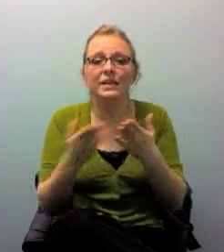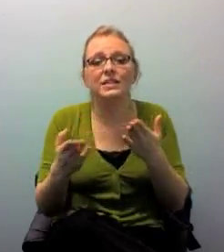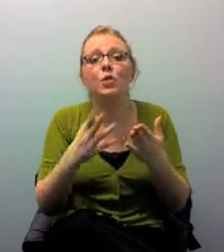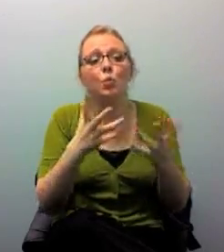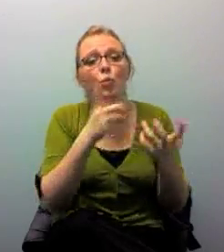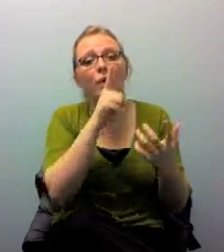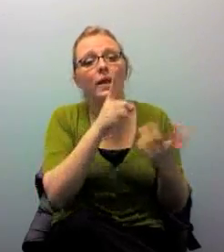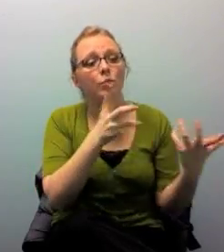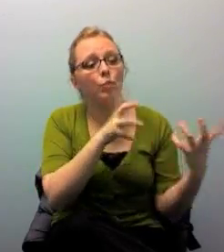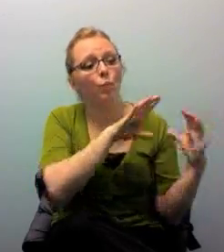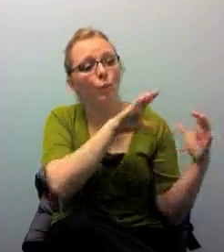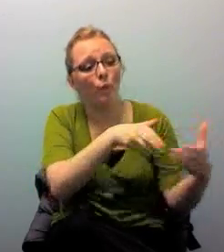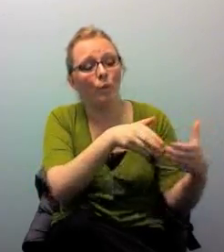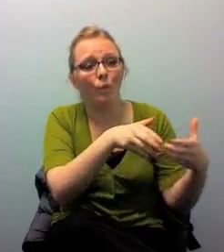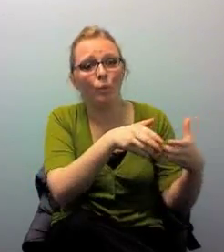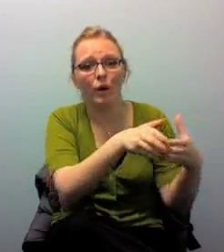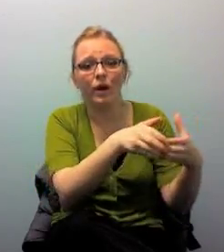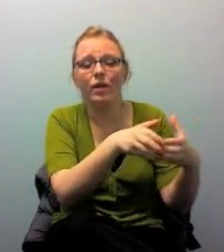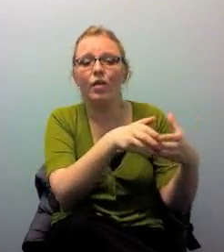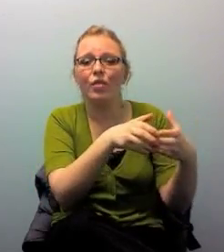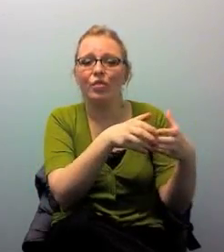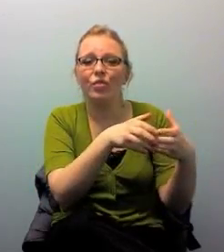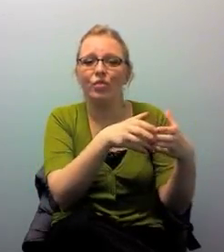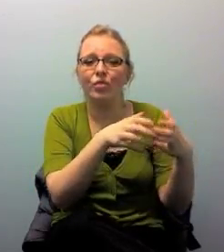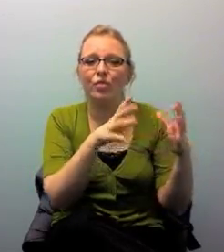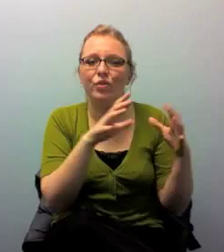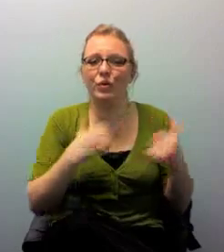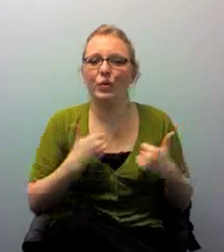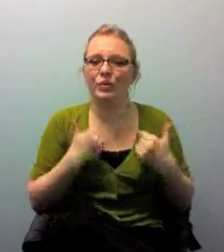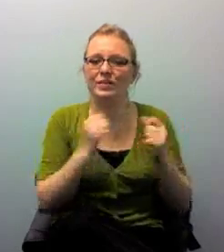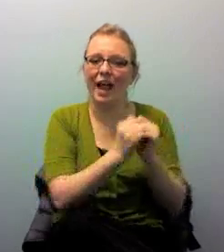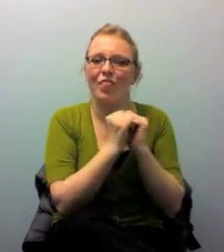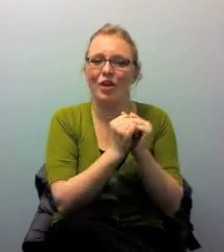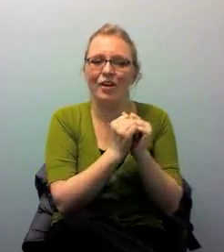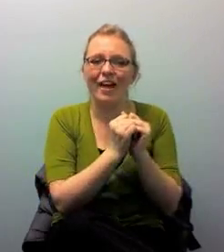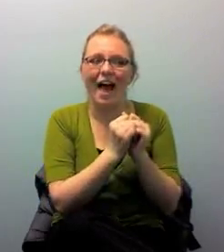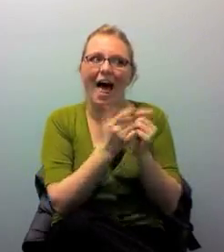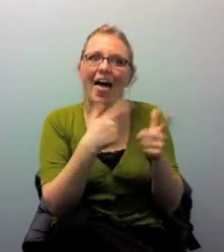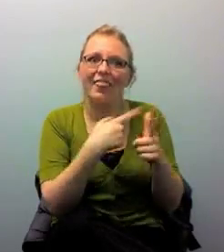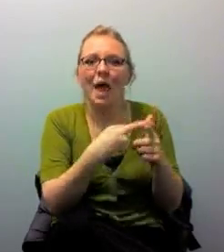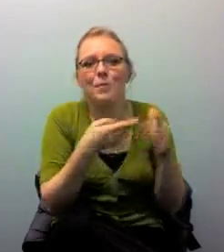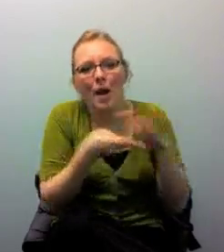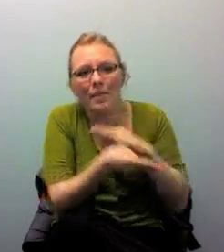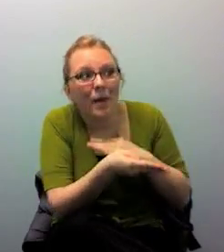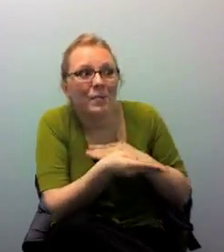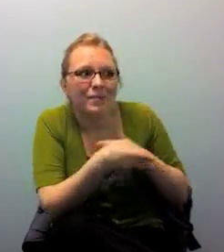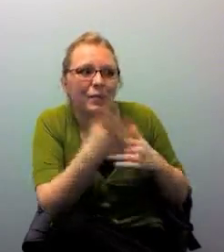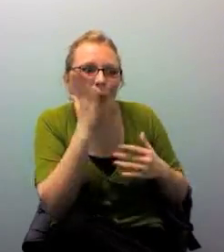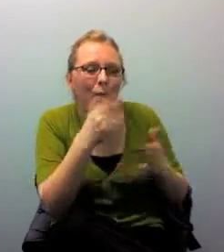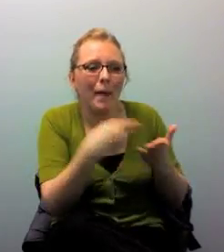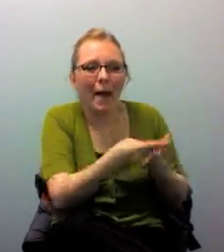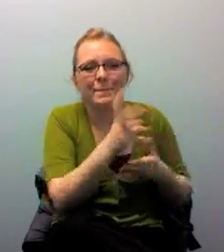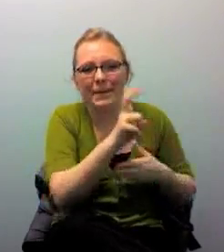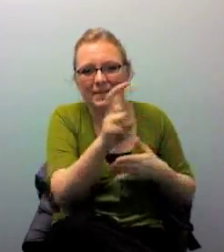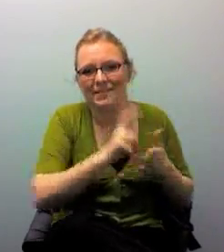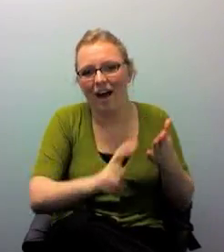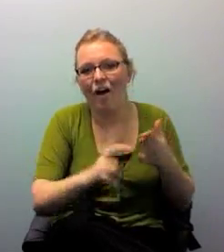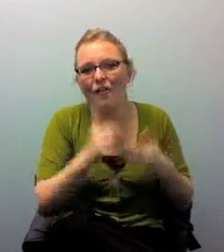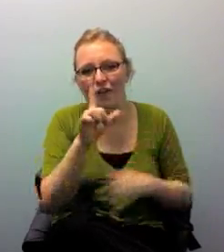and tell them that you'll buy them lots of pizza for lunch. To understand racism, we must define this and recognize